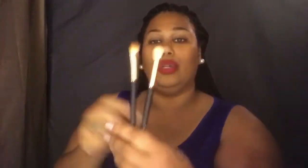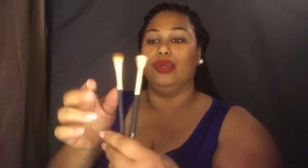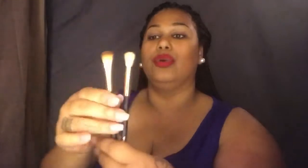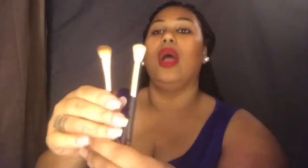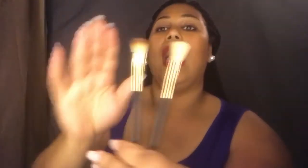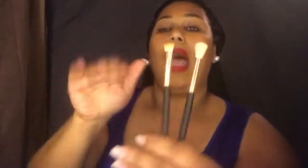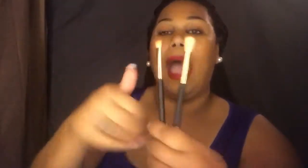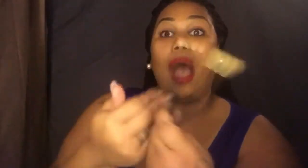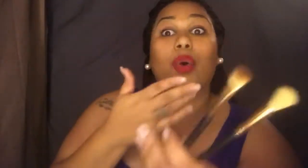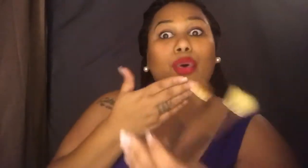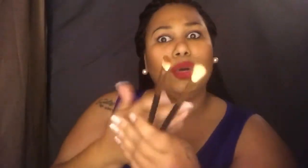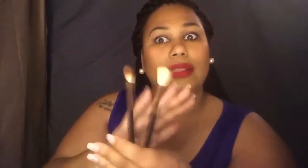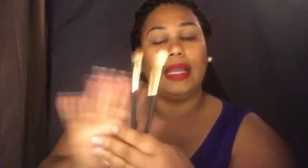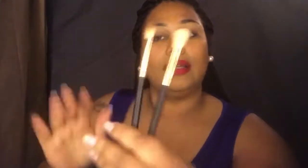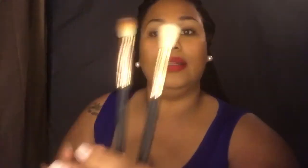you how good they clean.